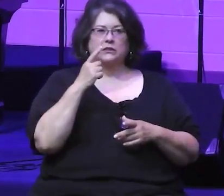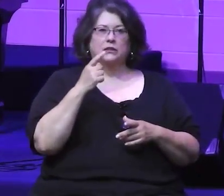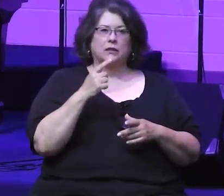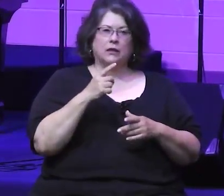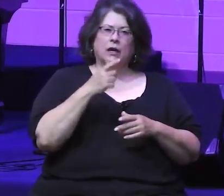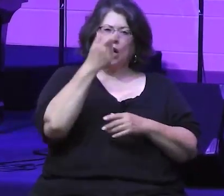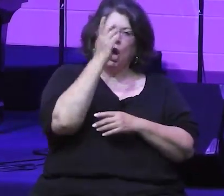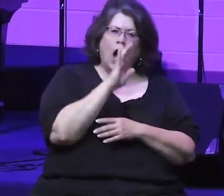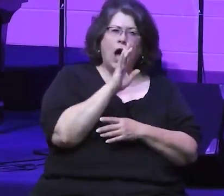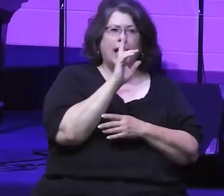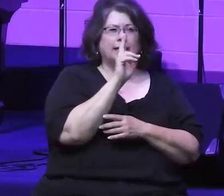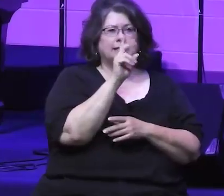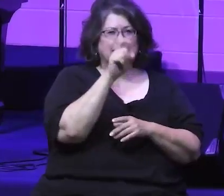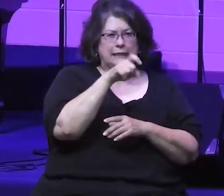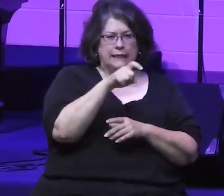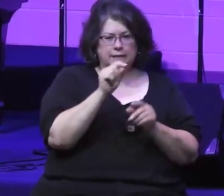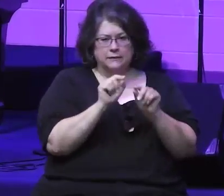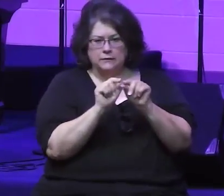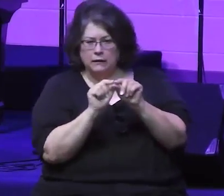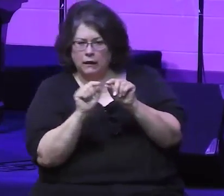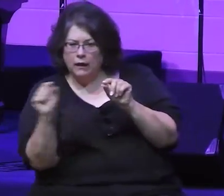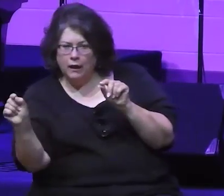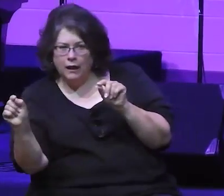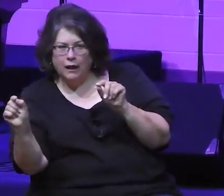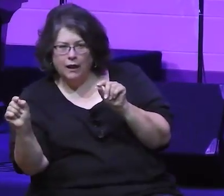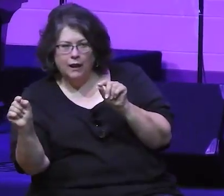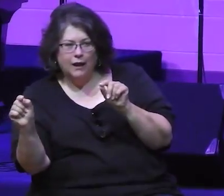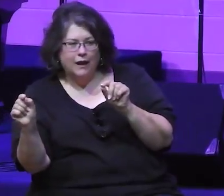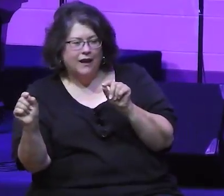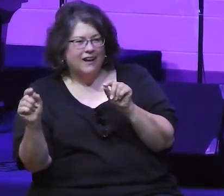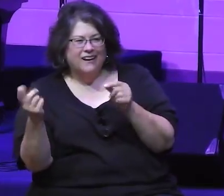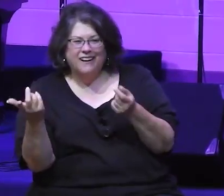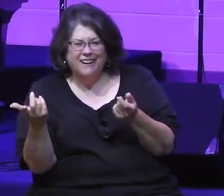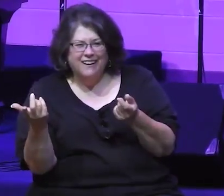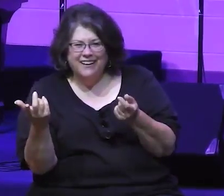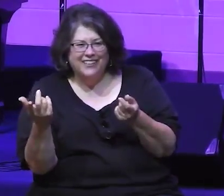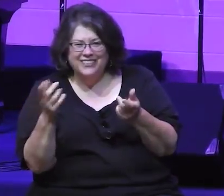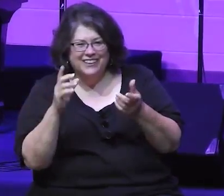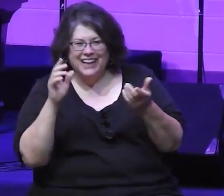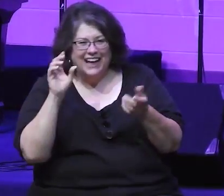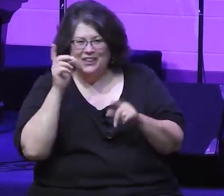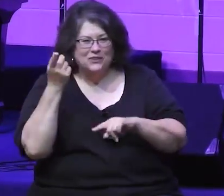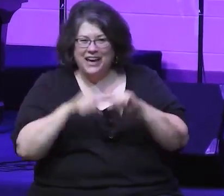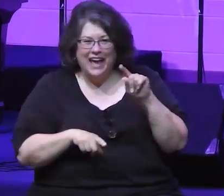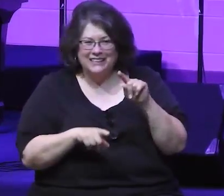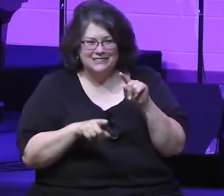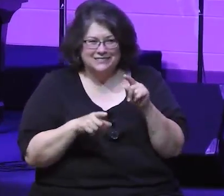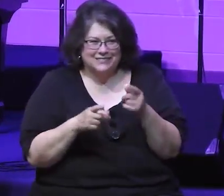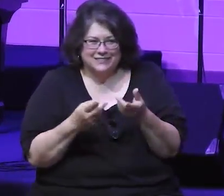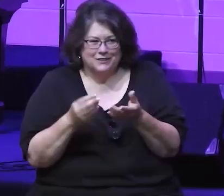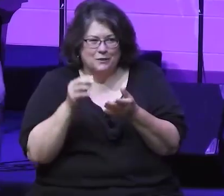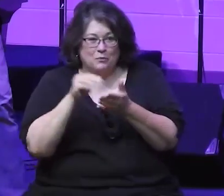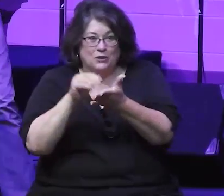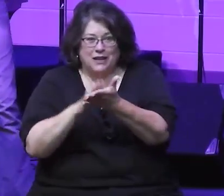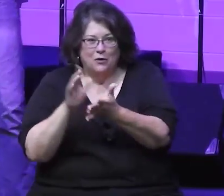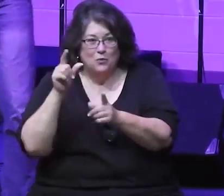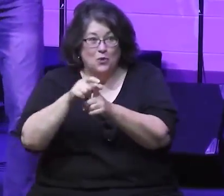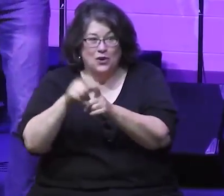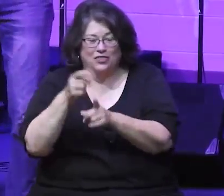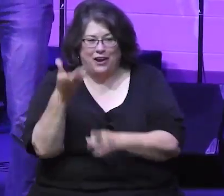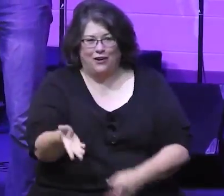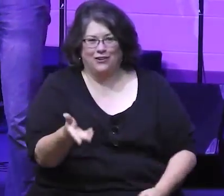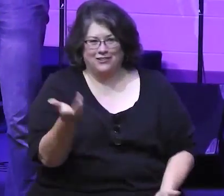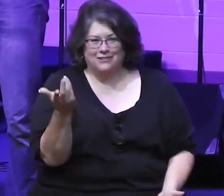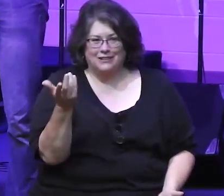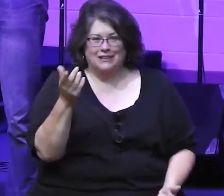blank, whatever we put in the blank is the beginning of bad theology. An all-powerful being simply has no needs. And